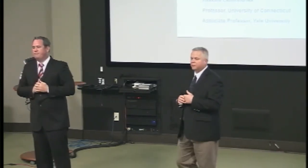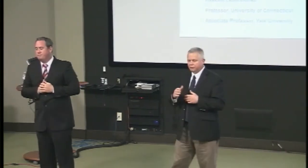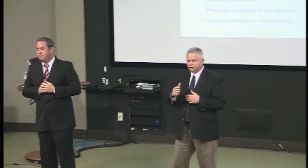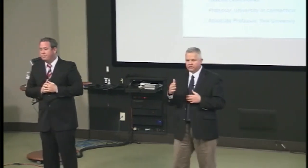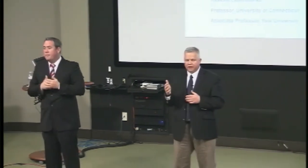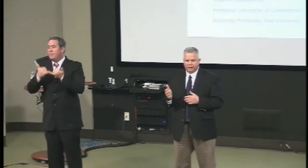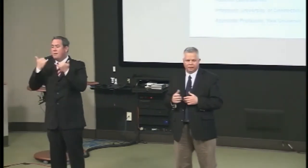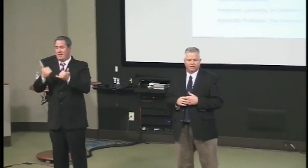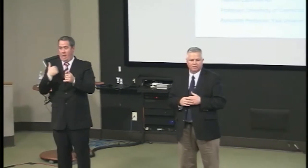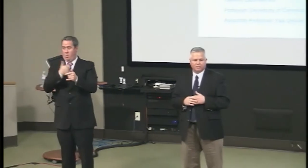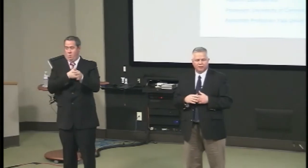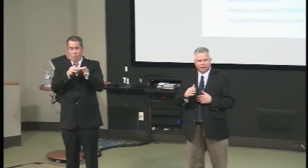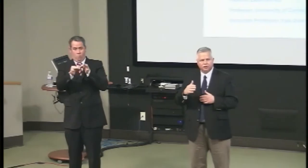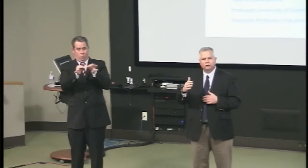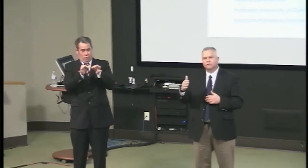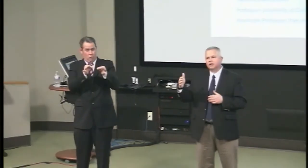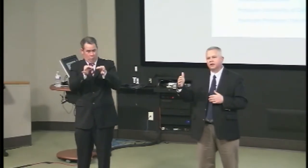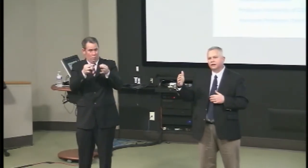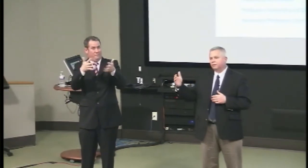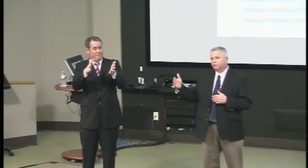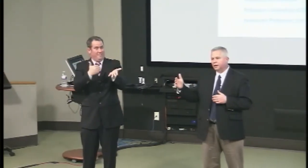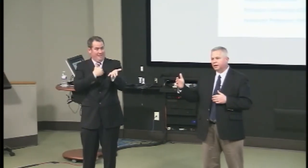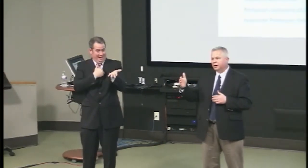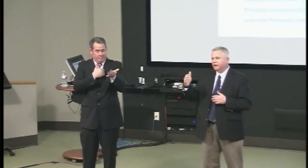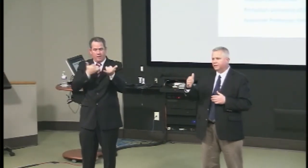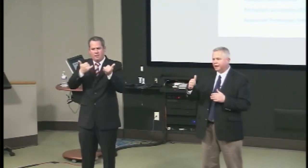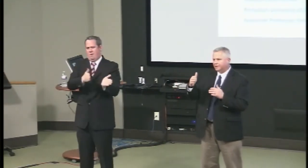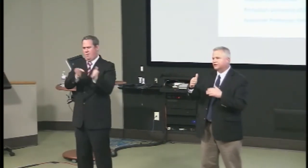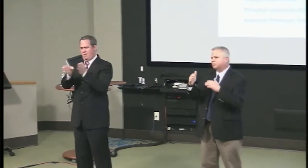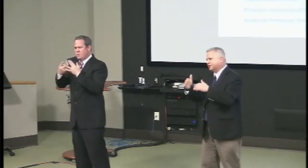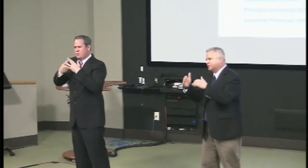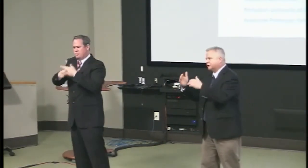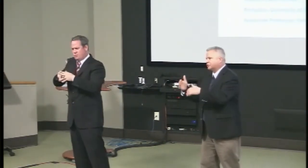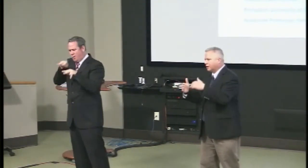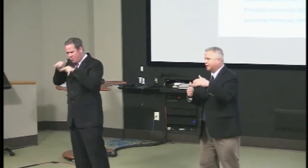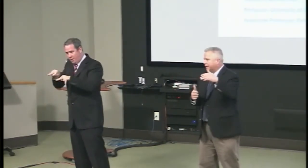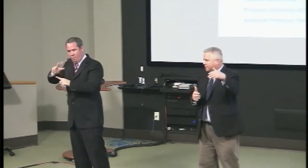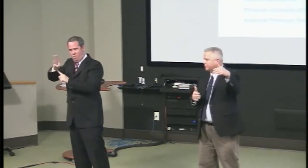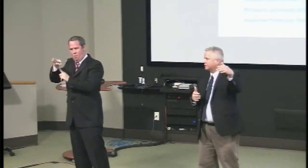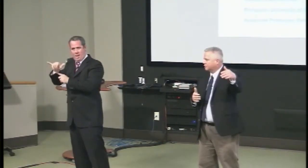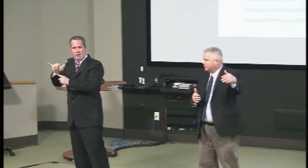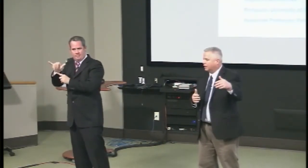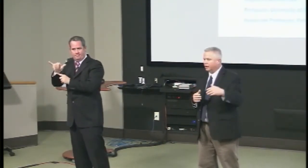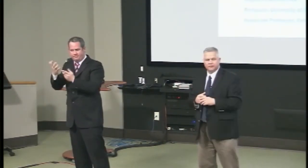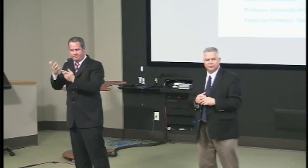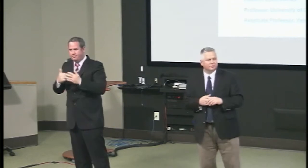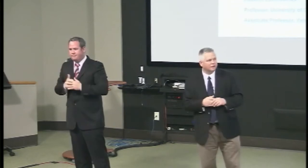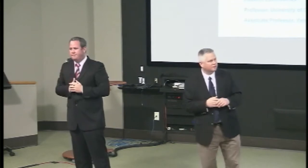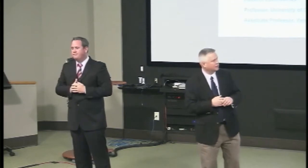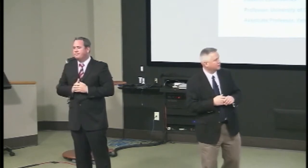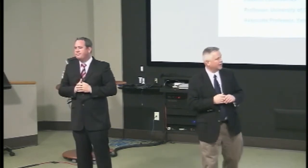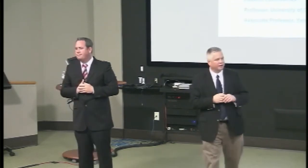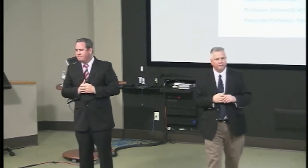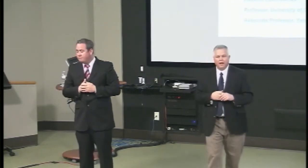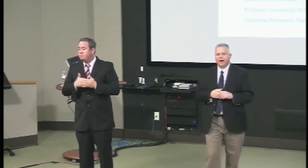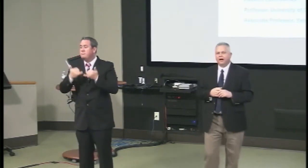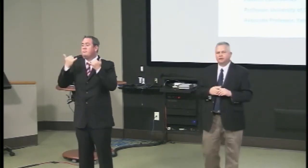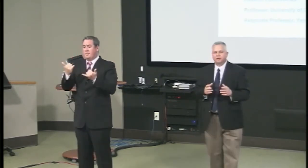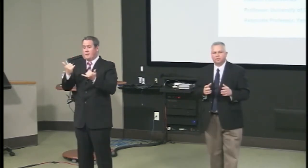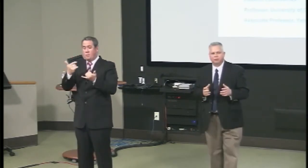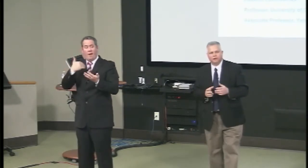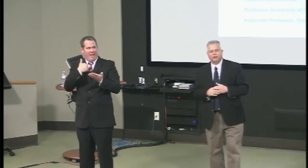bit about new data from a longitudinal study that we're running that at least begins to try to get these data.